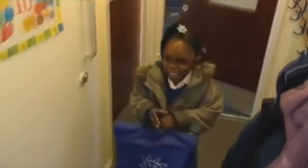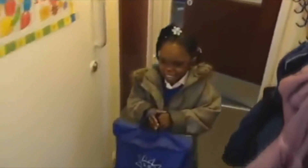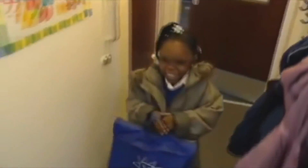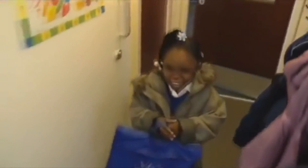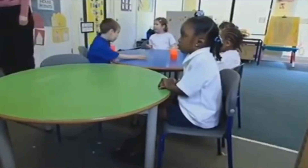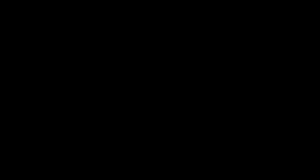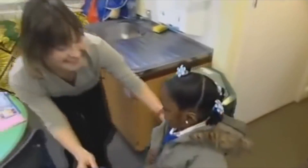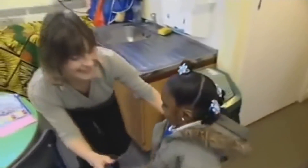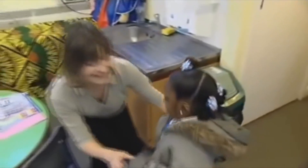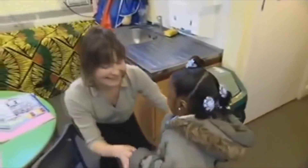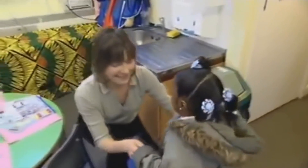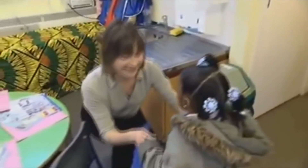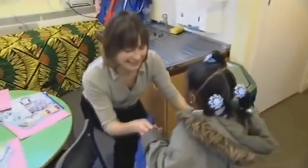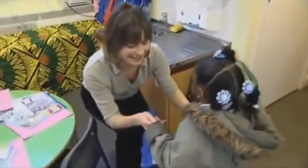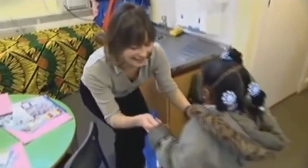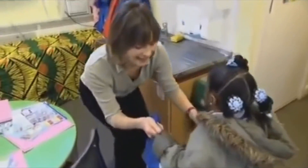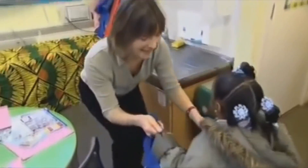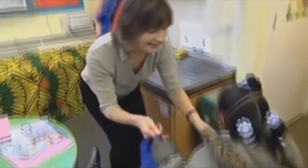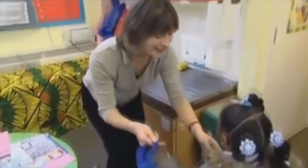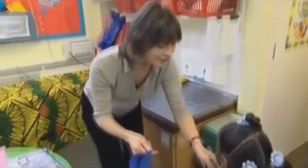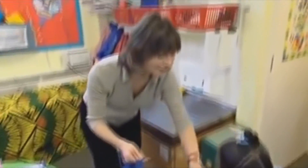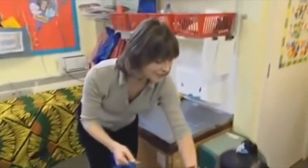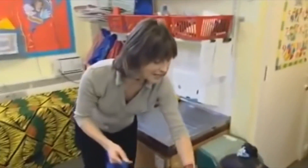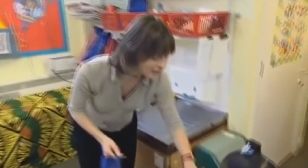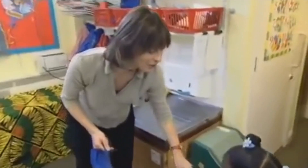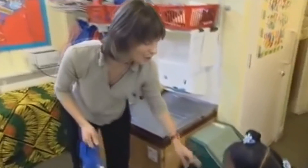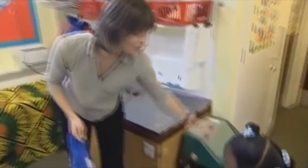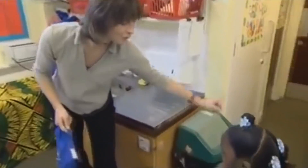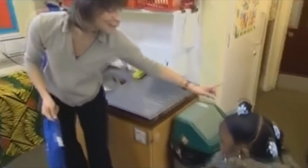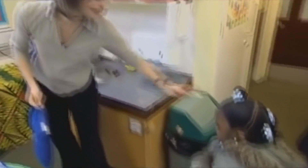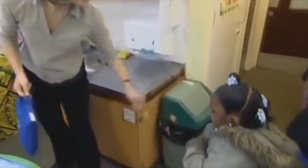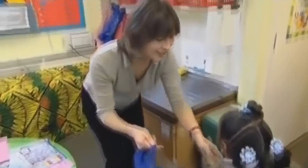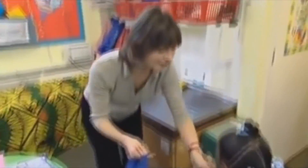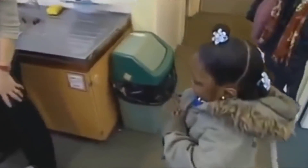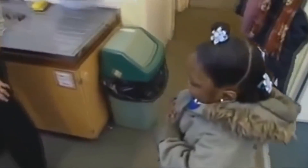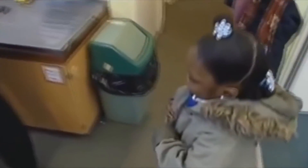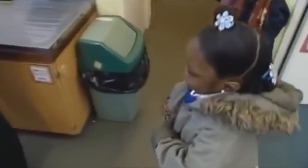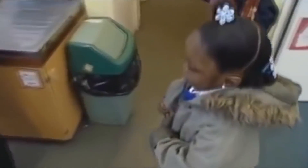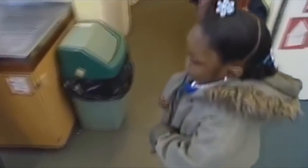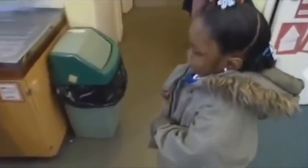Tyra is gay. Thank you. Want to take your coat off and hang it here? Good girl.